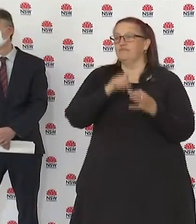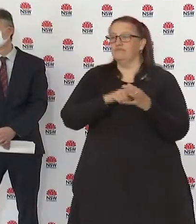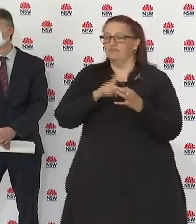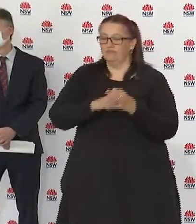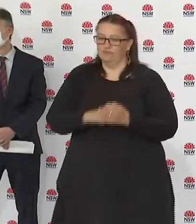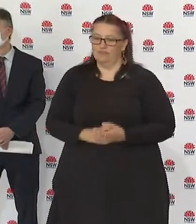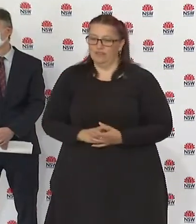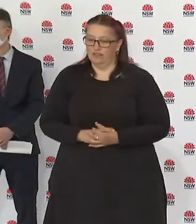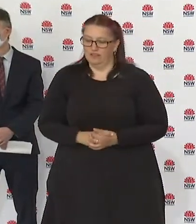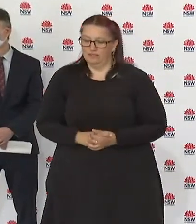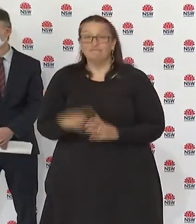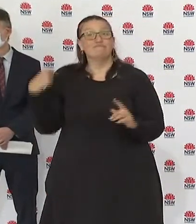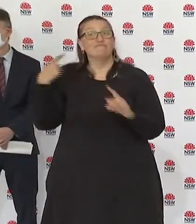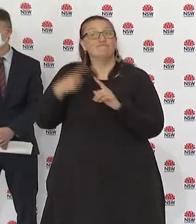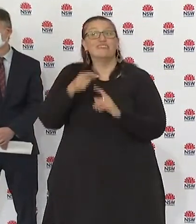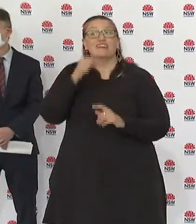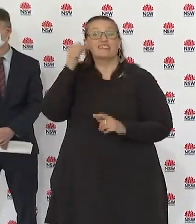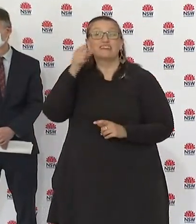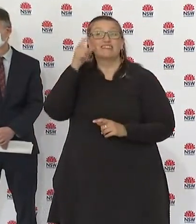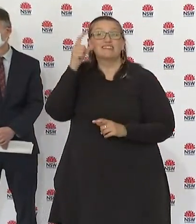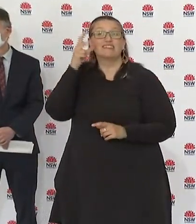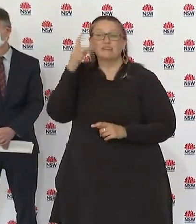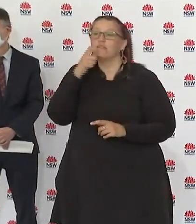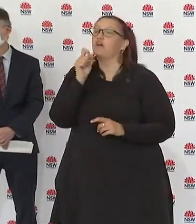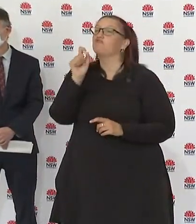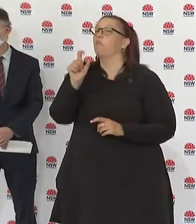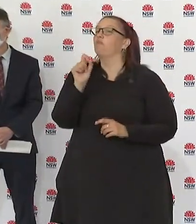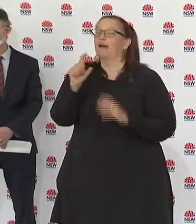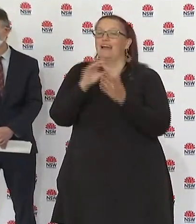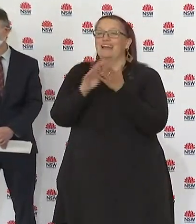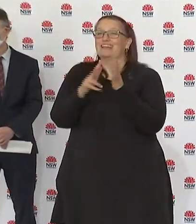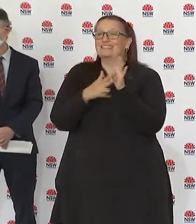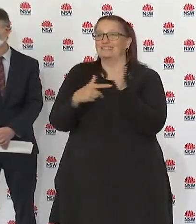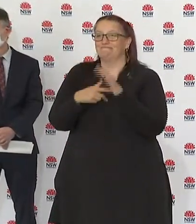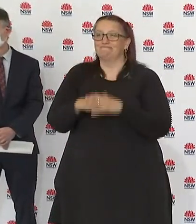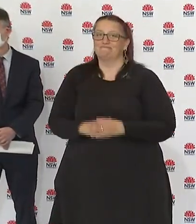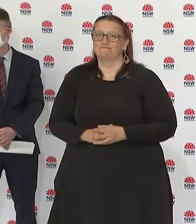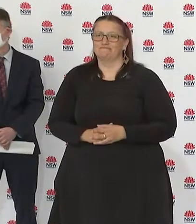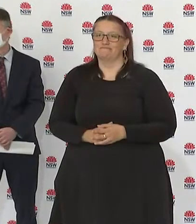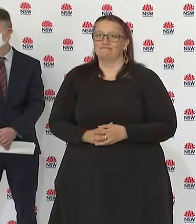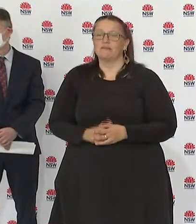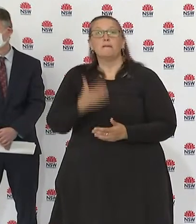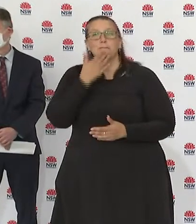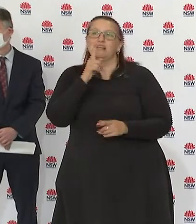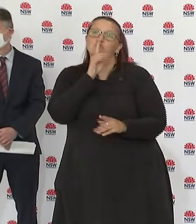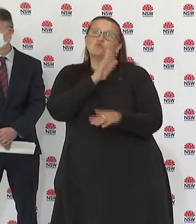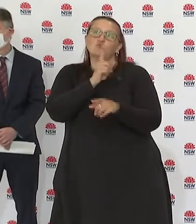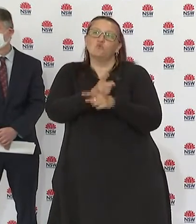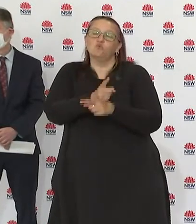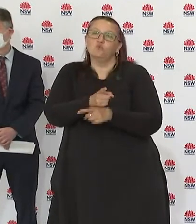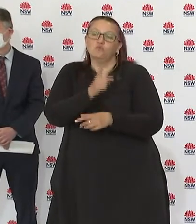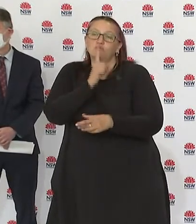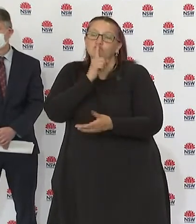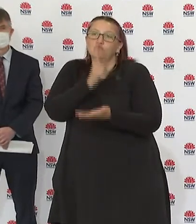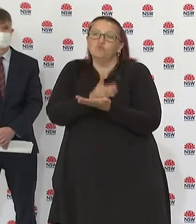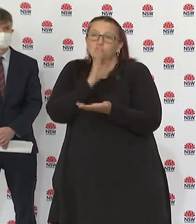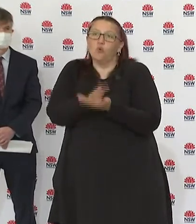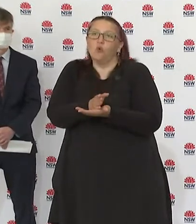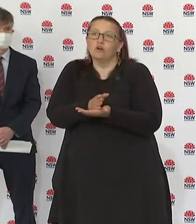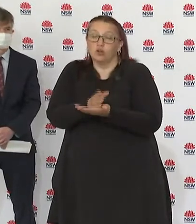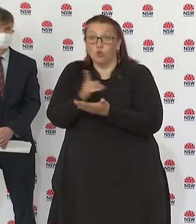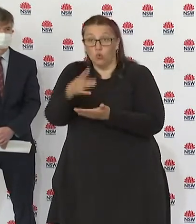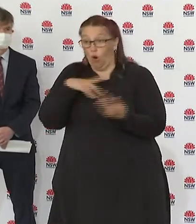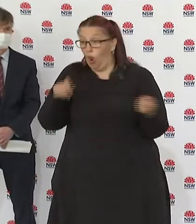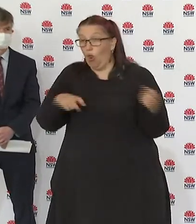hints about it for the past few days, but can you at least level with people and say there's going to be a lockdown of sorts for at least another couple of weeks? Oh, look, I would